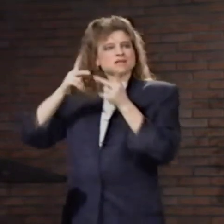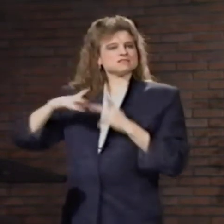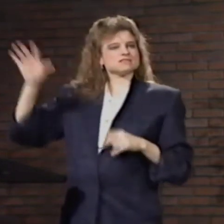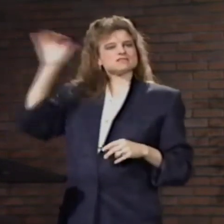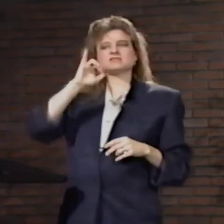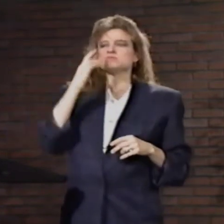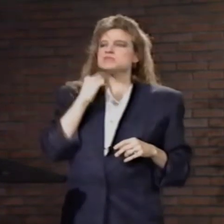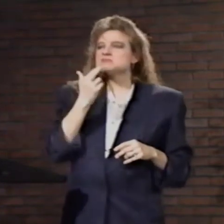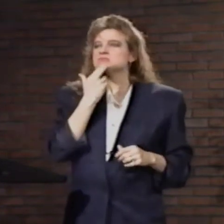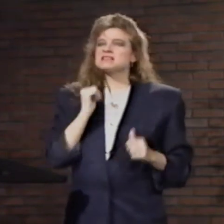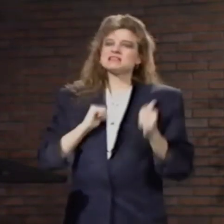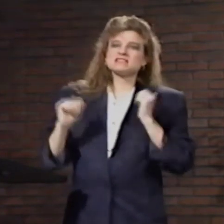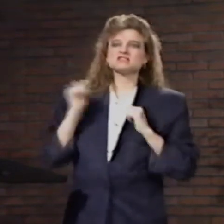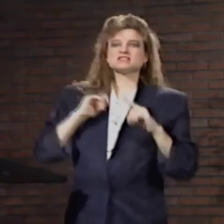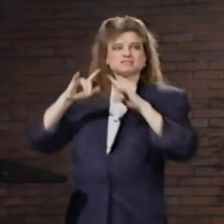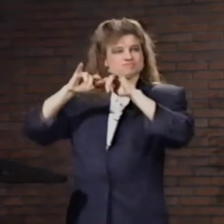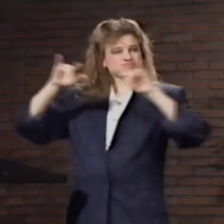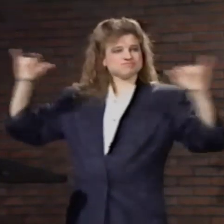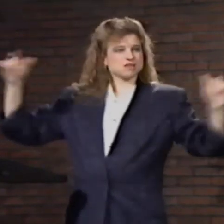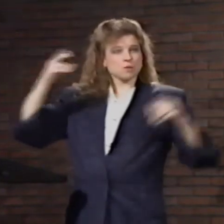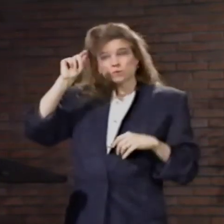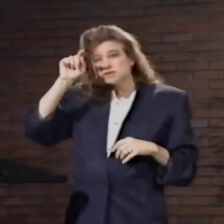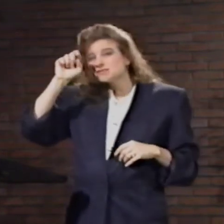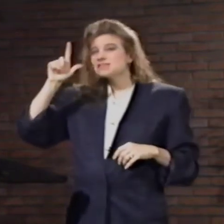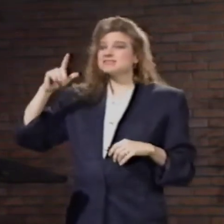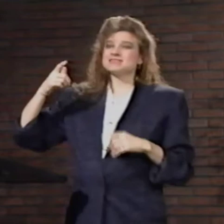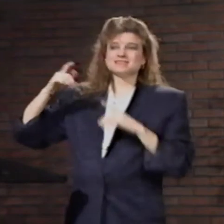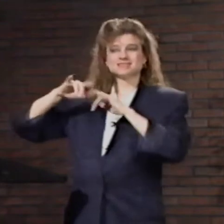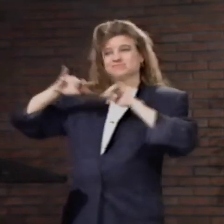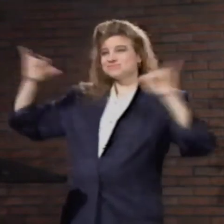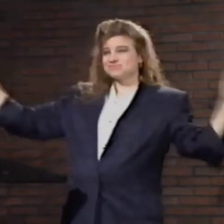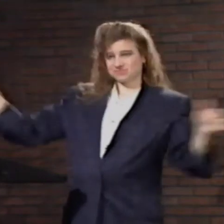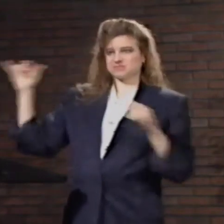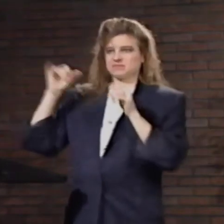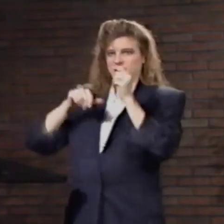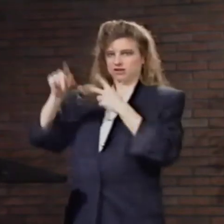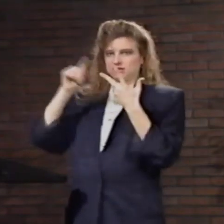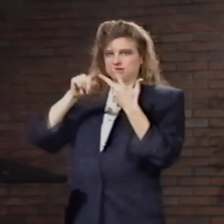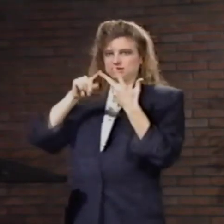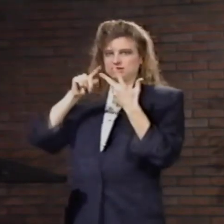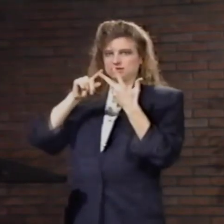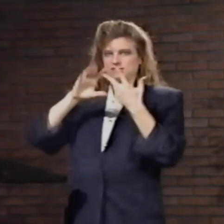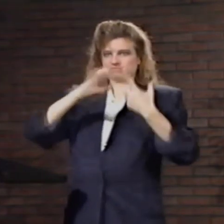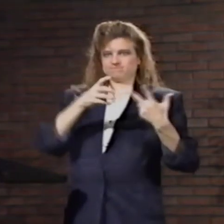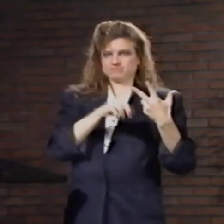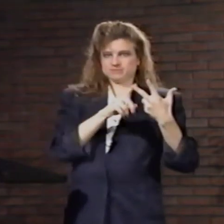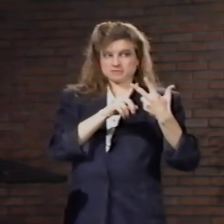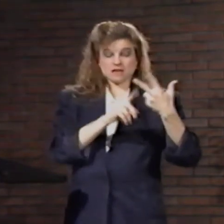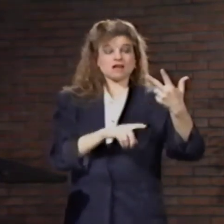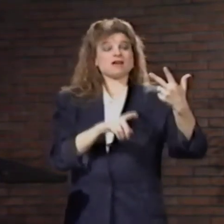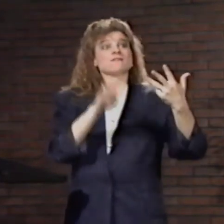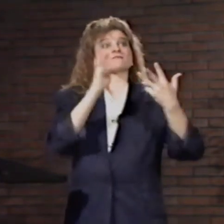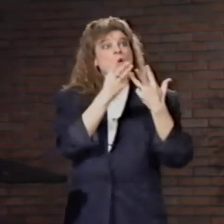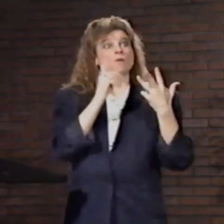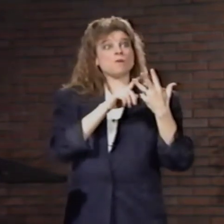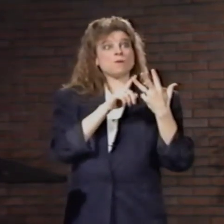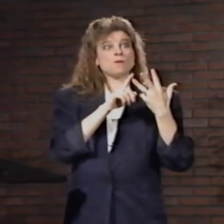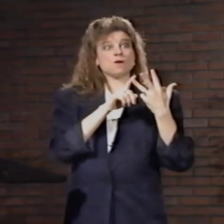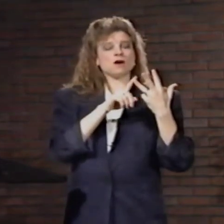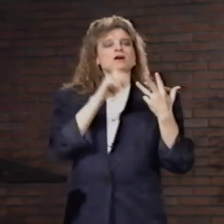So this would be any private place like a restaurant or a theater, a hotel, anything like that would be under Title 3.